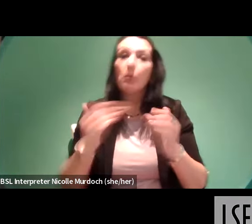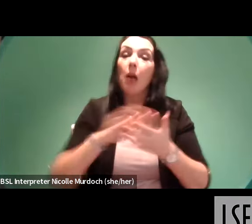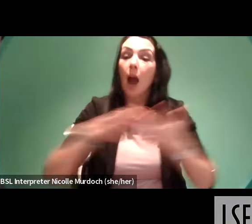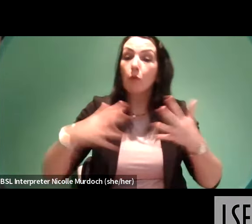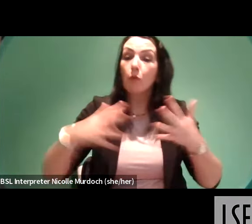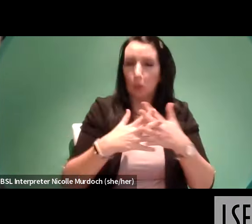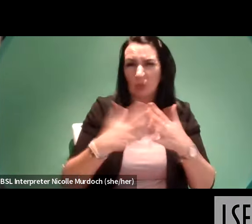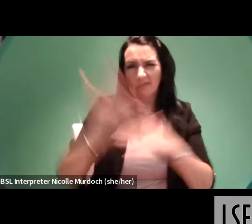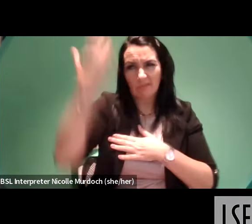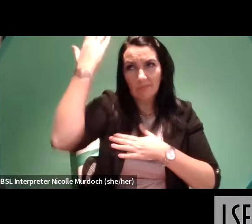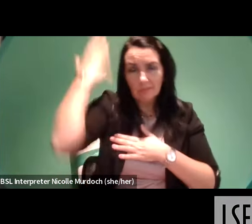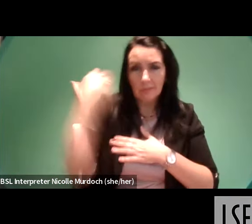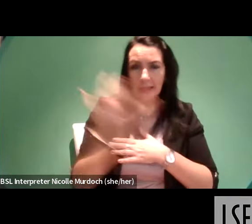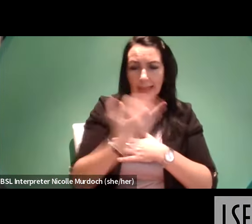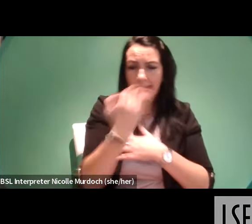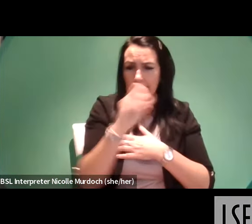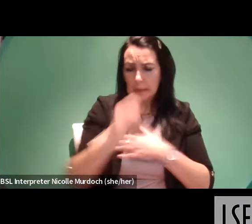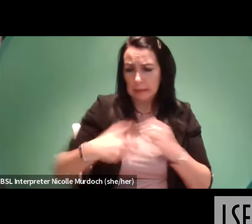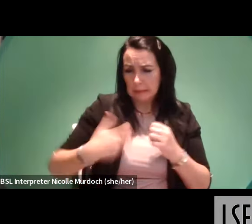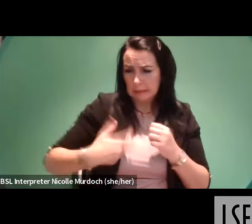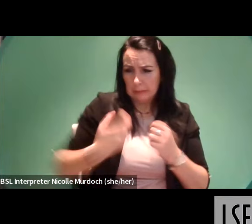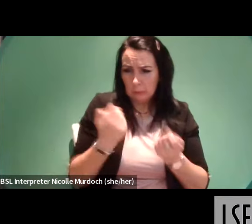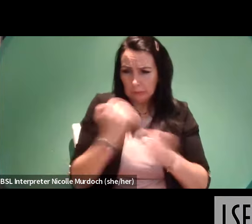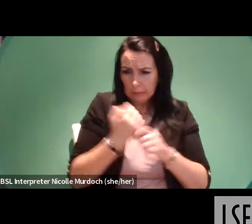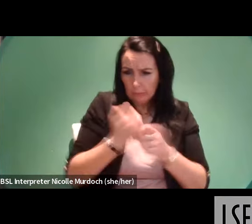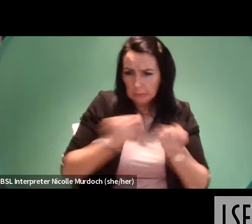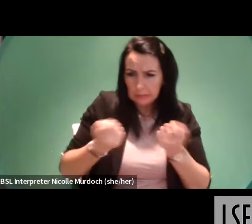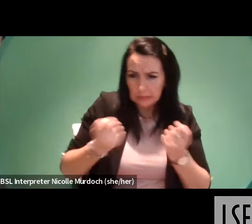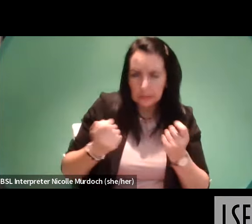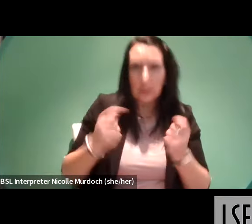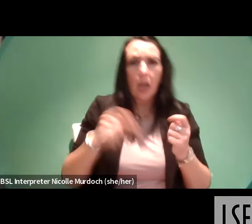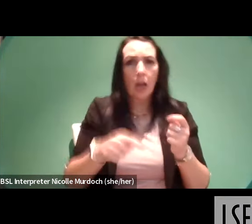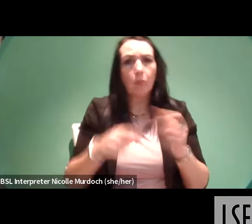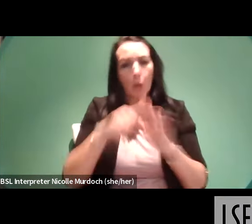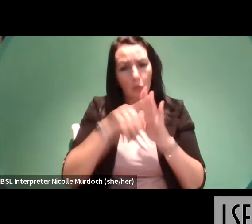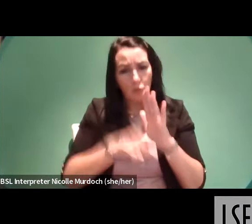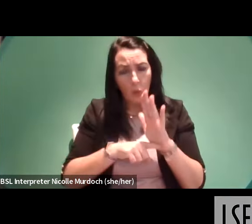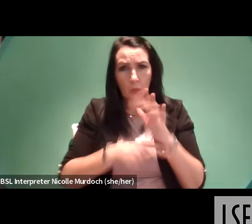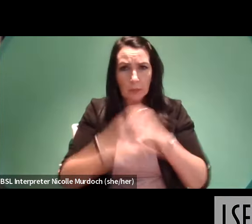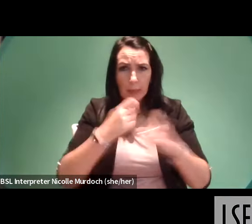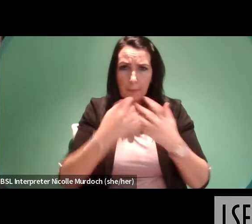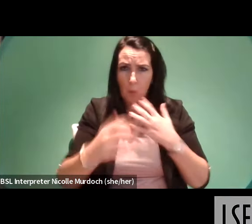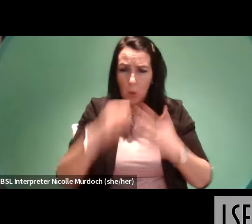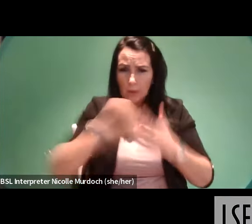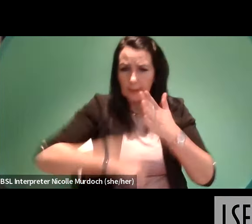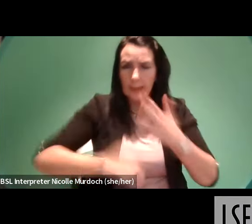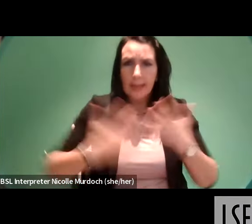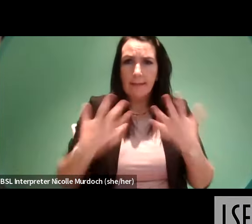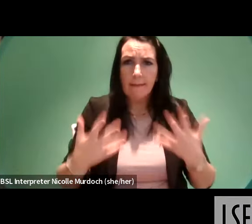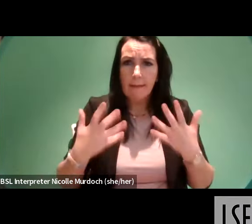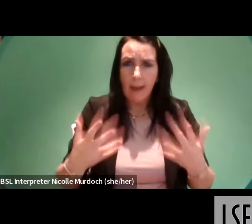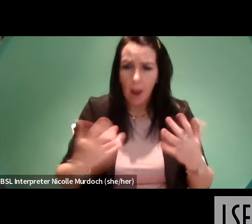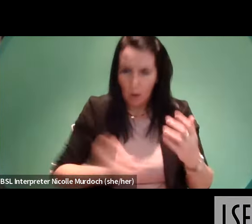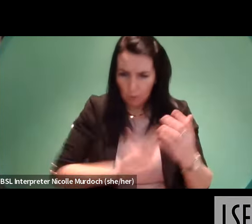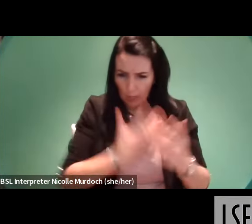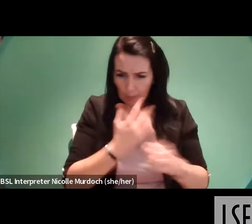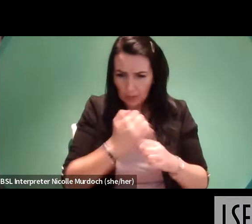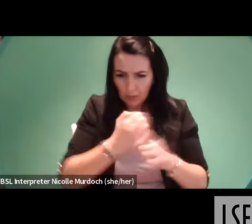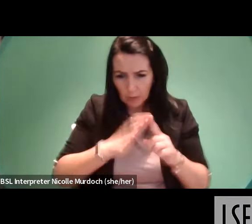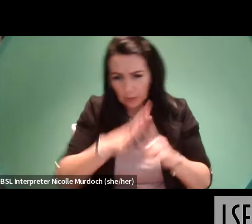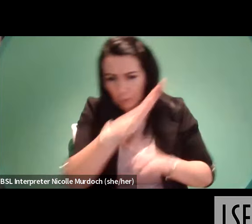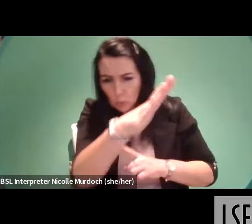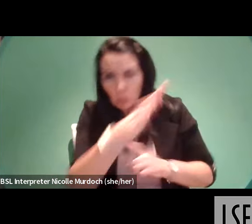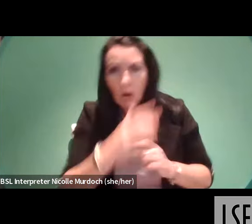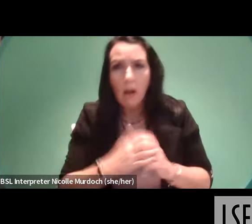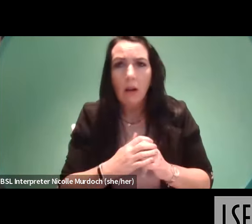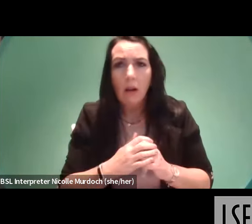this back in the 1960s, but those constraints, if anything, are even tighter on a Labour government looking ahead, remembering that in the